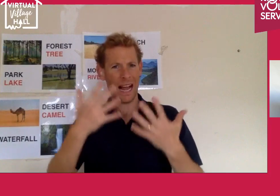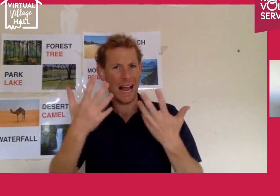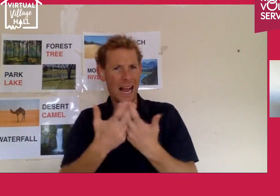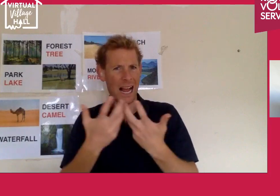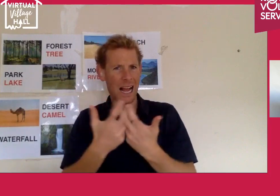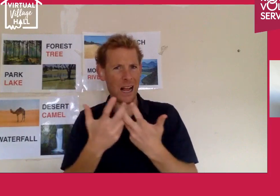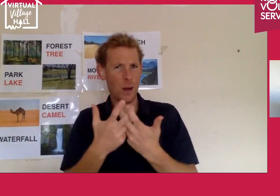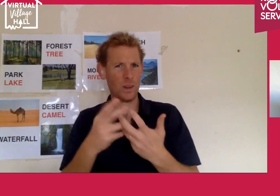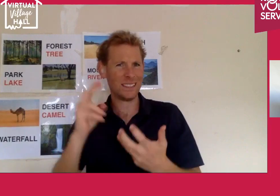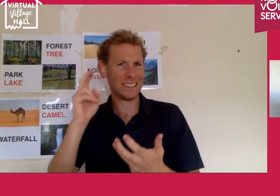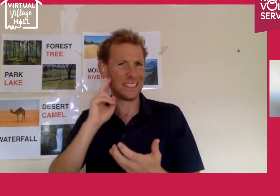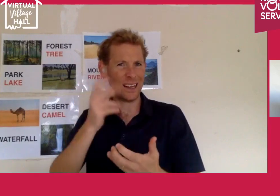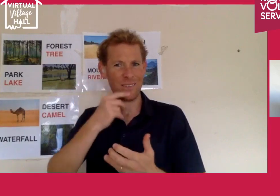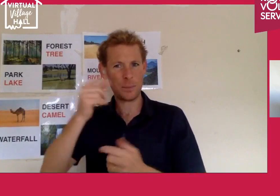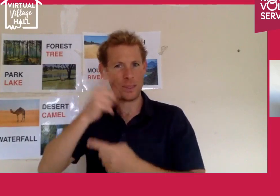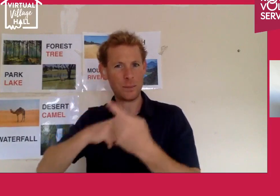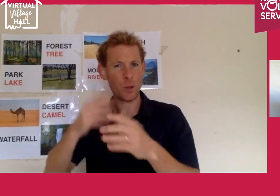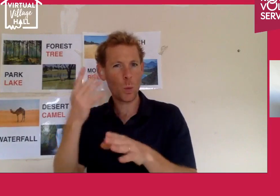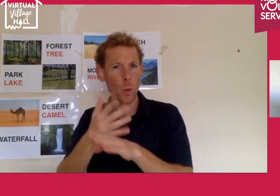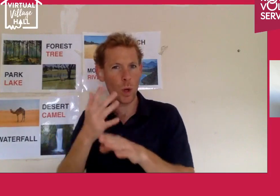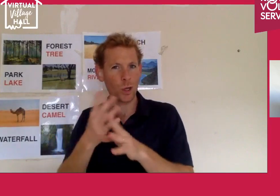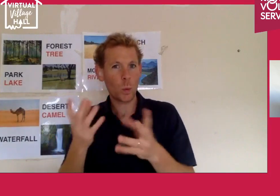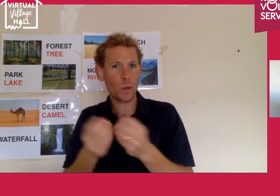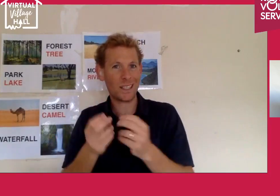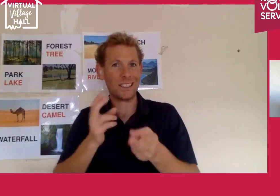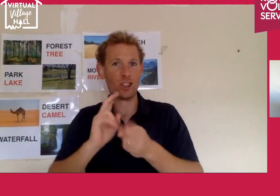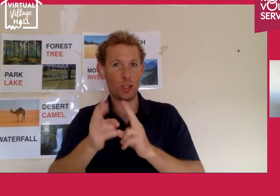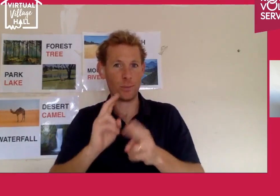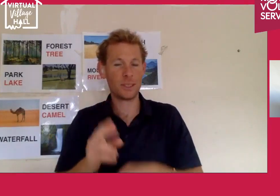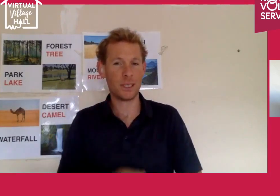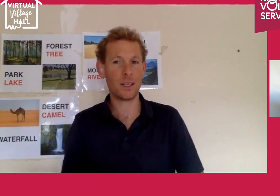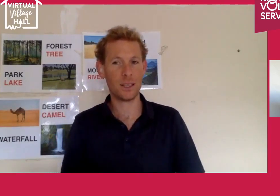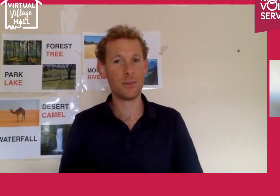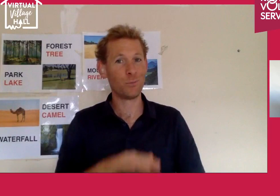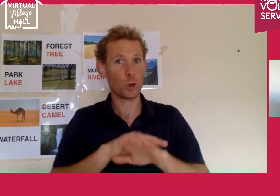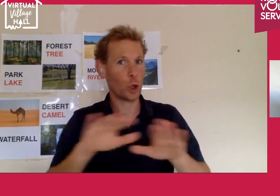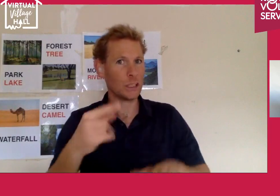Okay, so in regards to the deaf community, how they work with